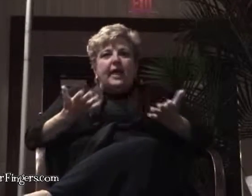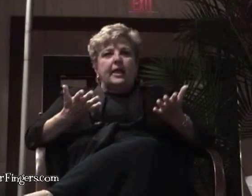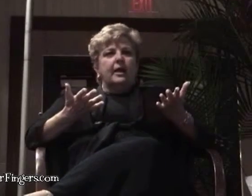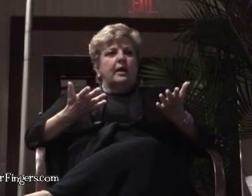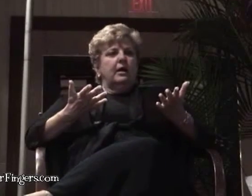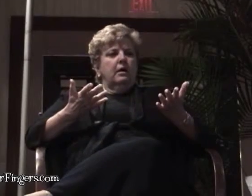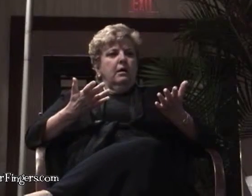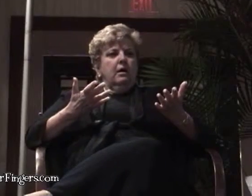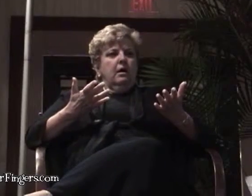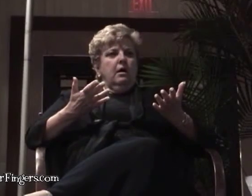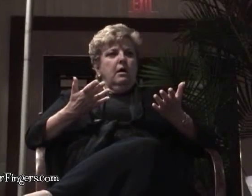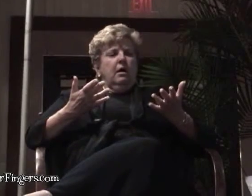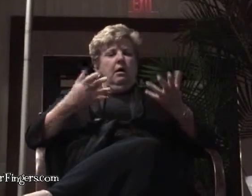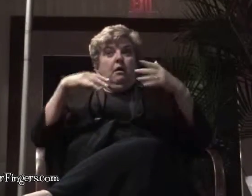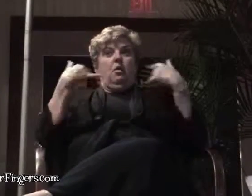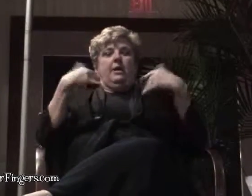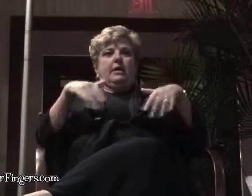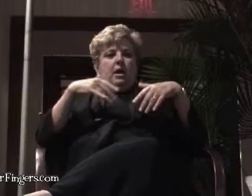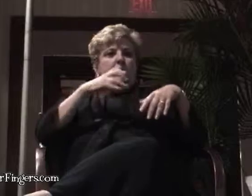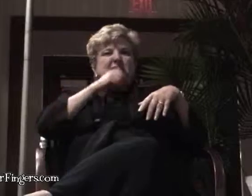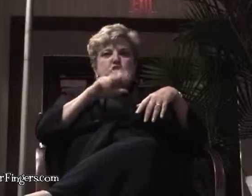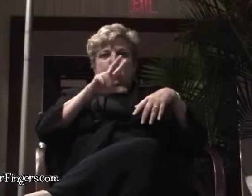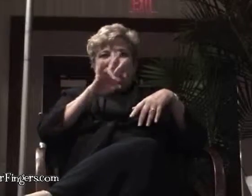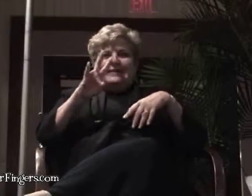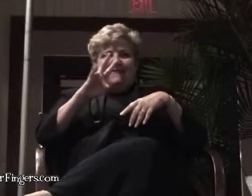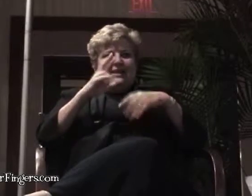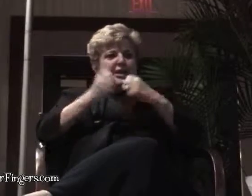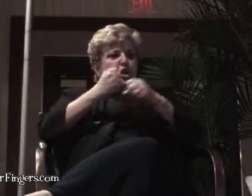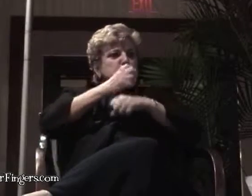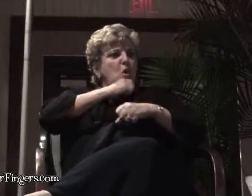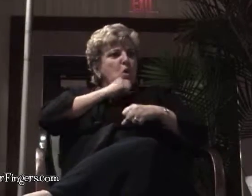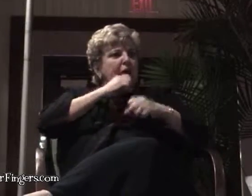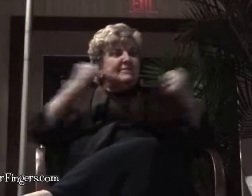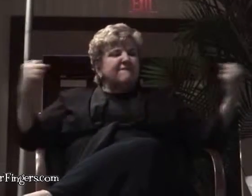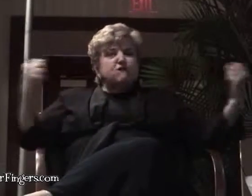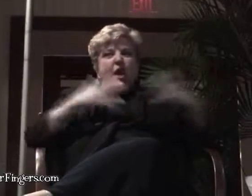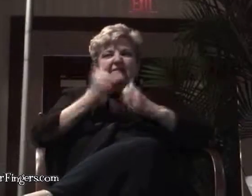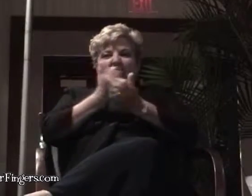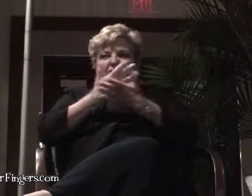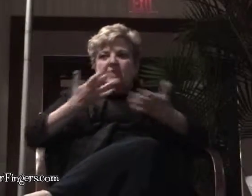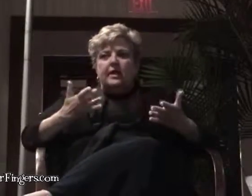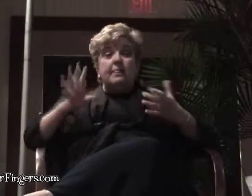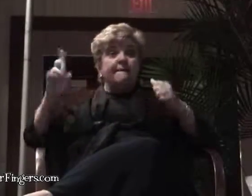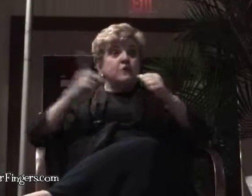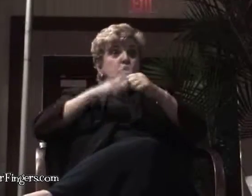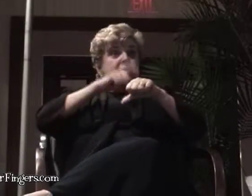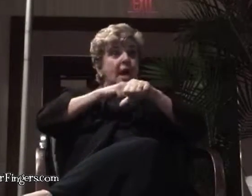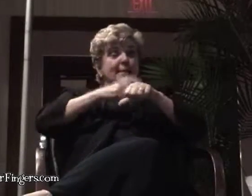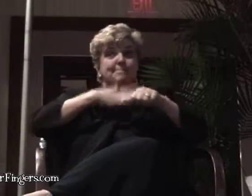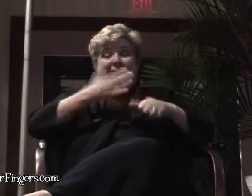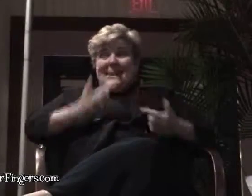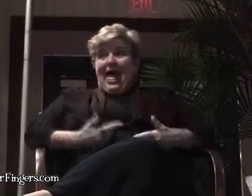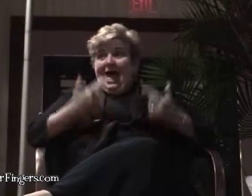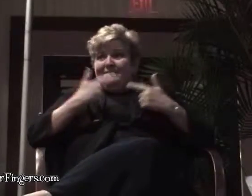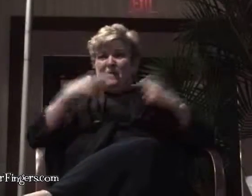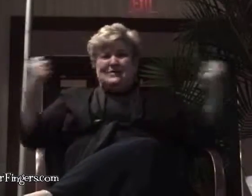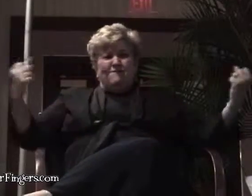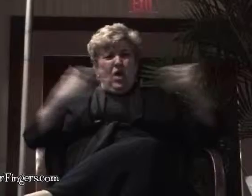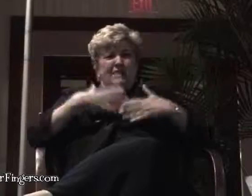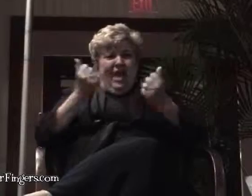cow, 37 years old and I didn't know I'm afraid of everything. First time in my life, I'm afraid of everything. And my